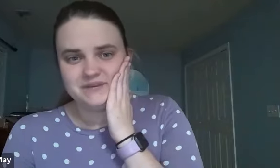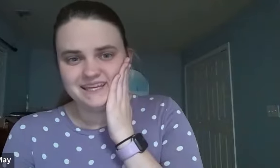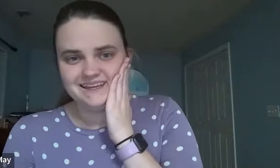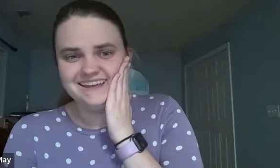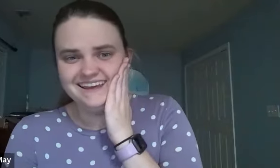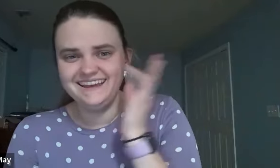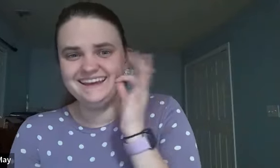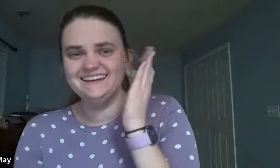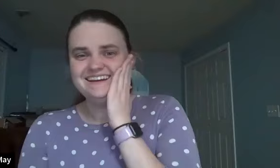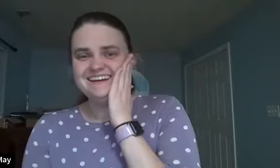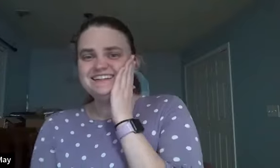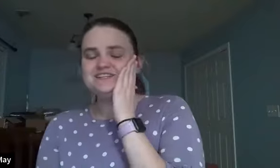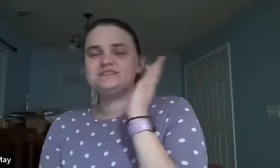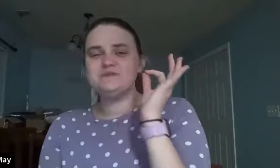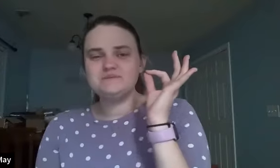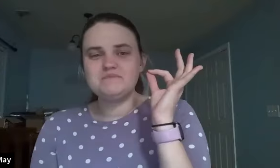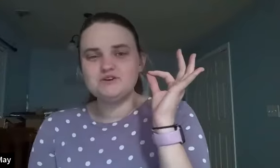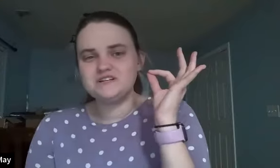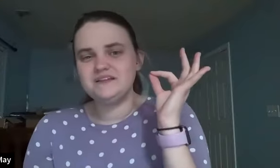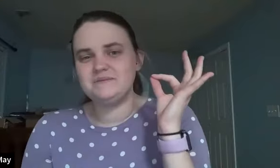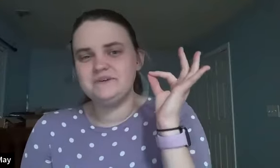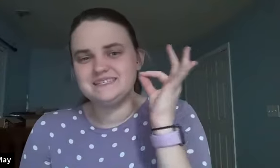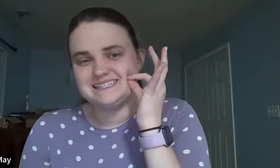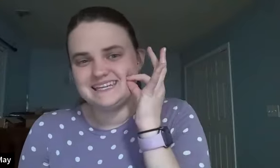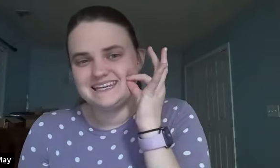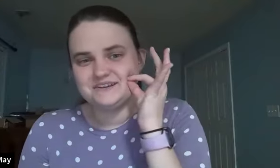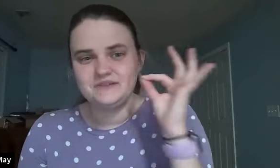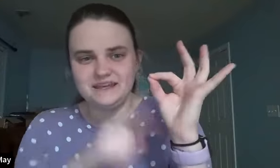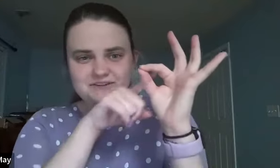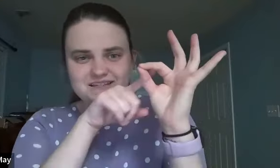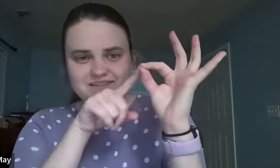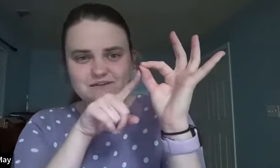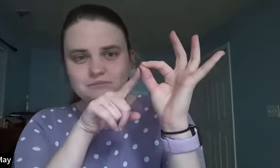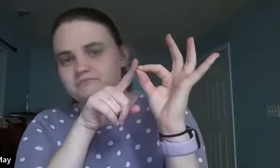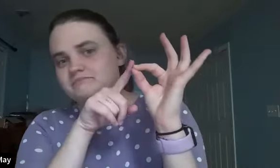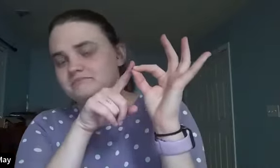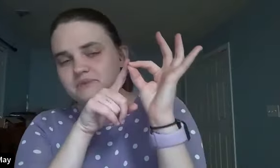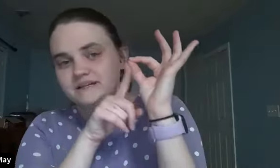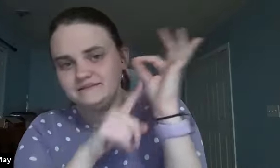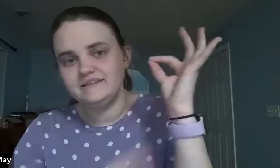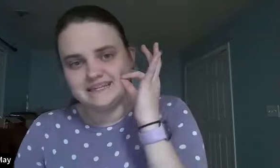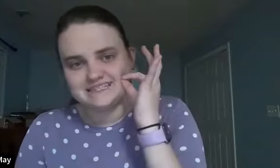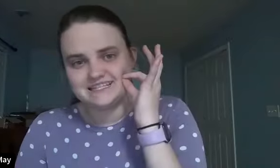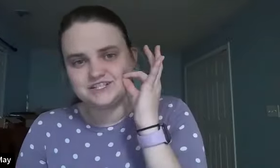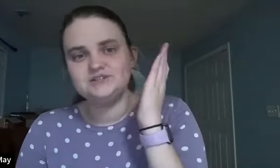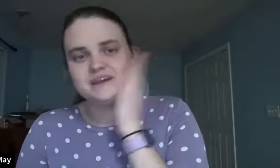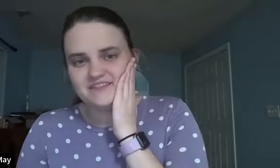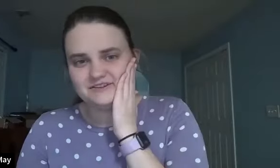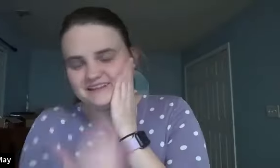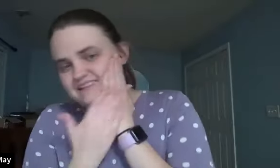B. So it's supposed to be the motion of like the bee stinging you. Like here's like a little butt and it stings you, and then you like slap